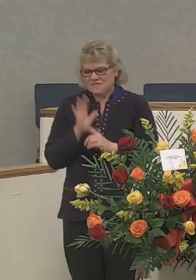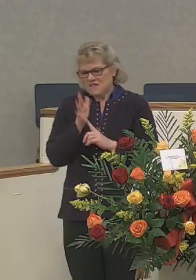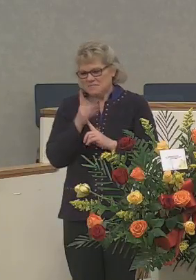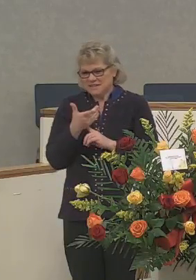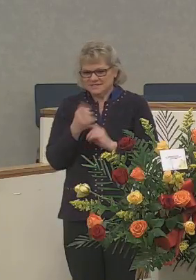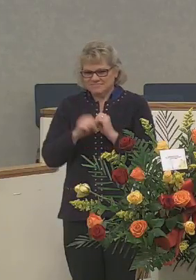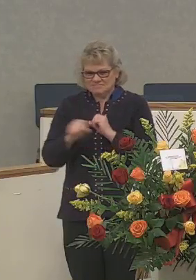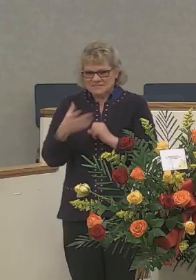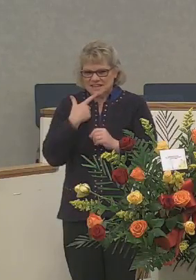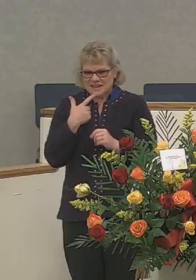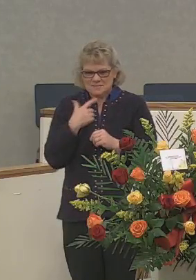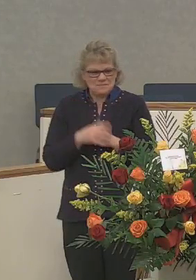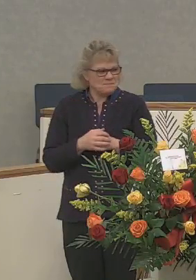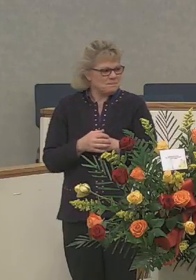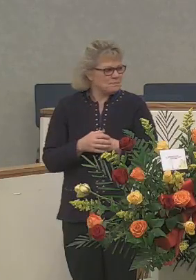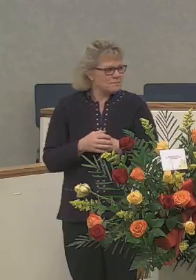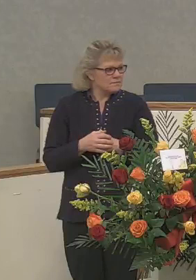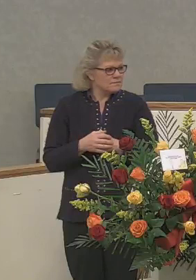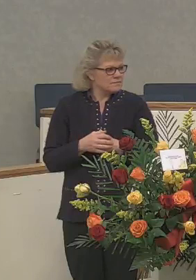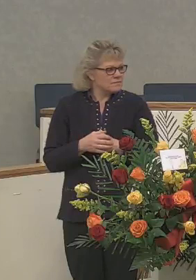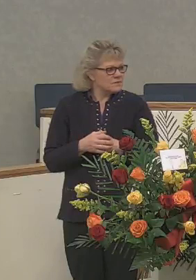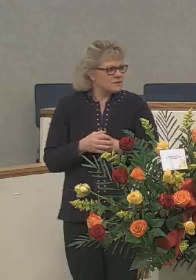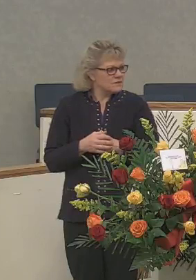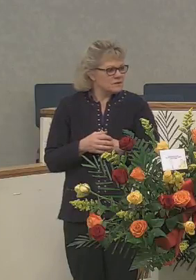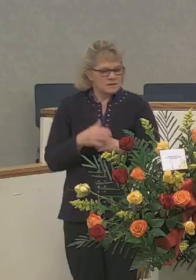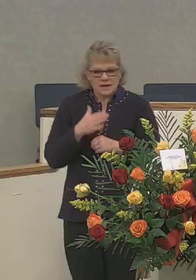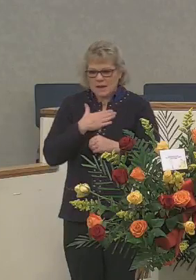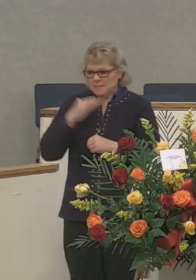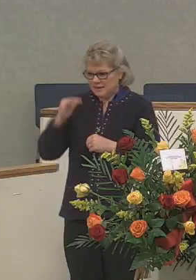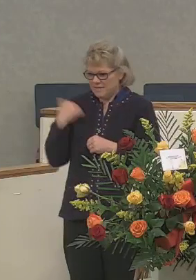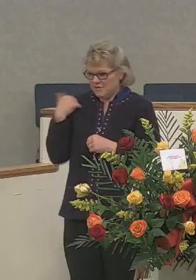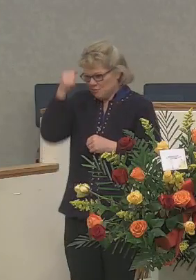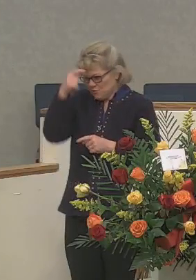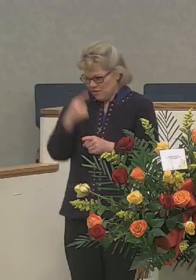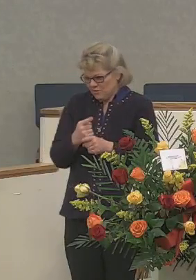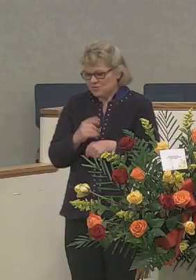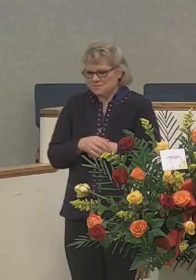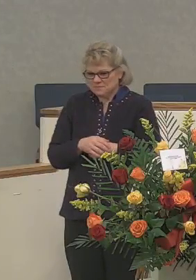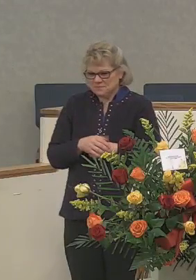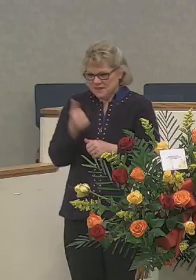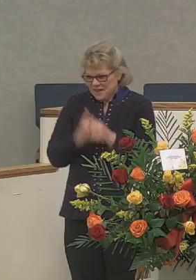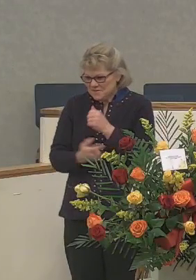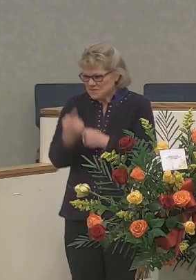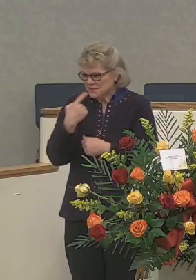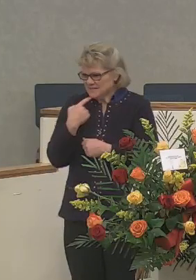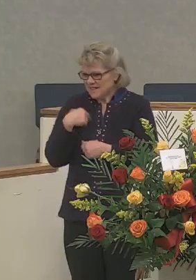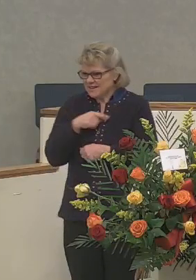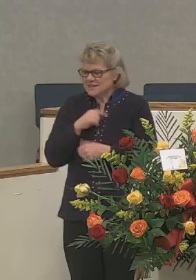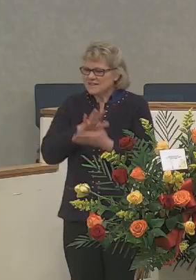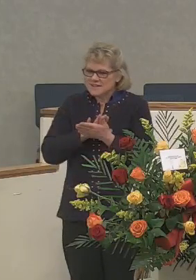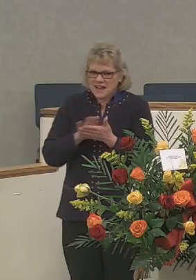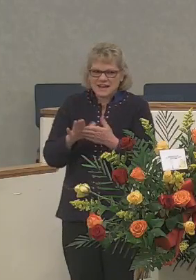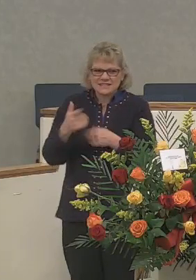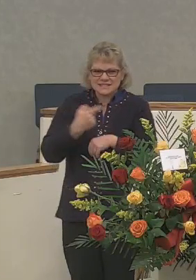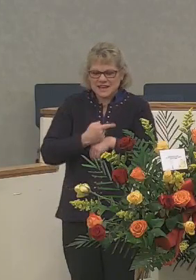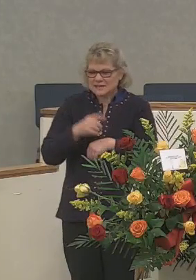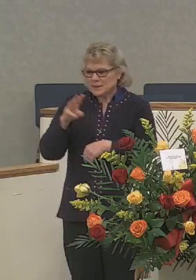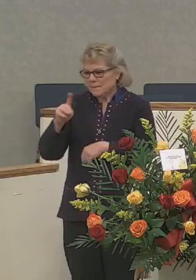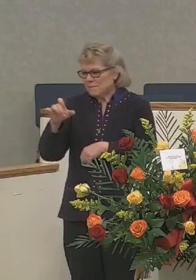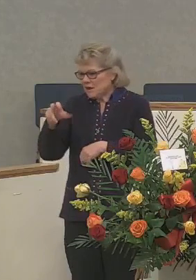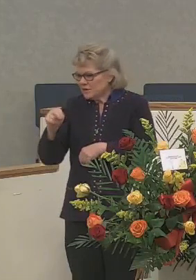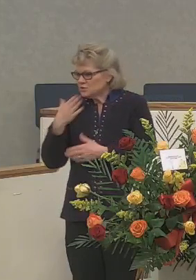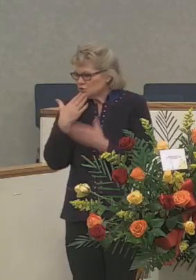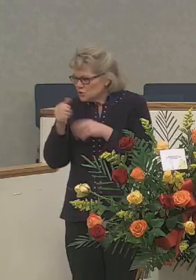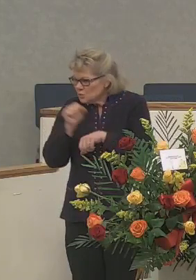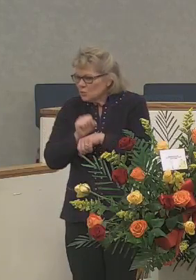5 minutes. But I'm the little brother. Everyone's telling all about the nice things about Mary and his good works,